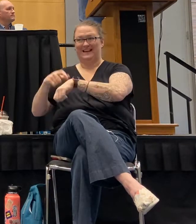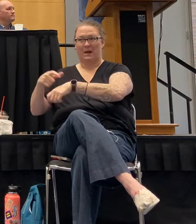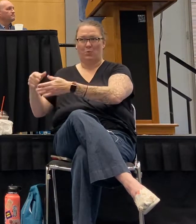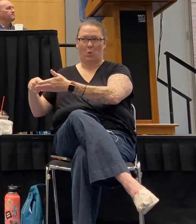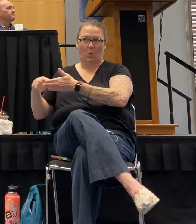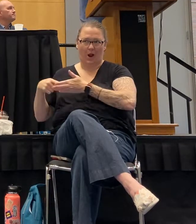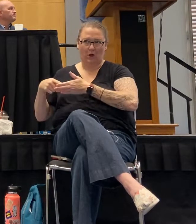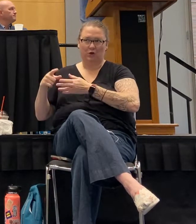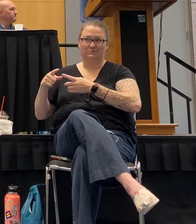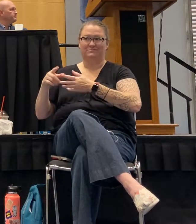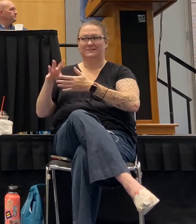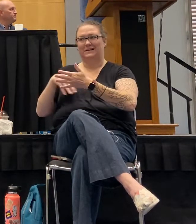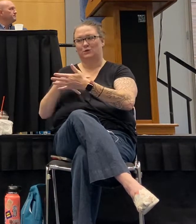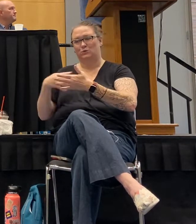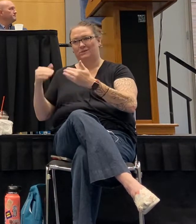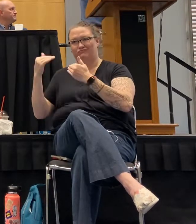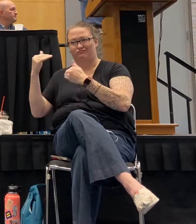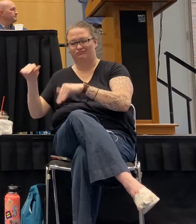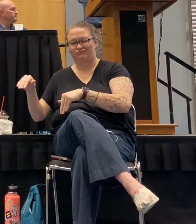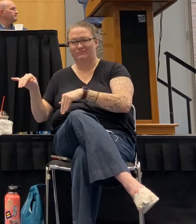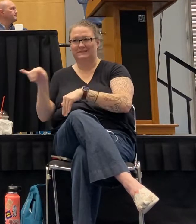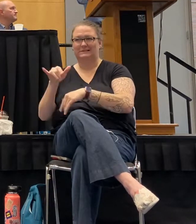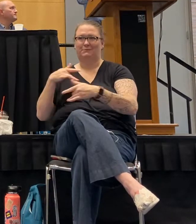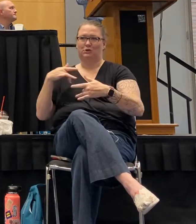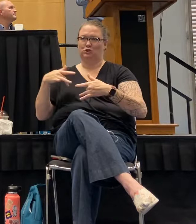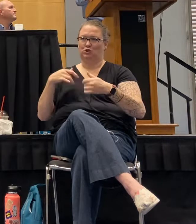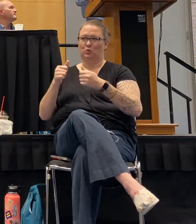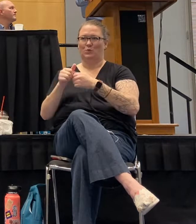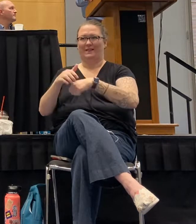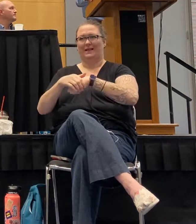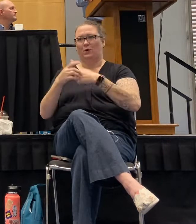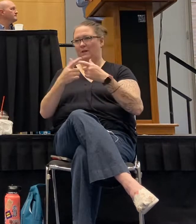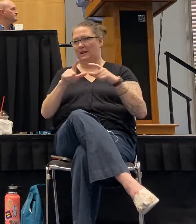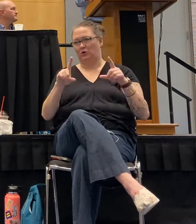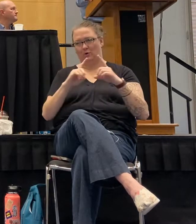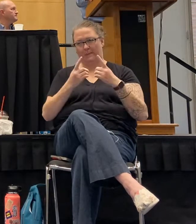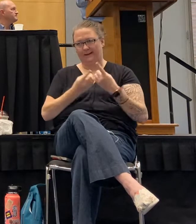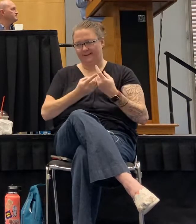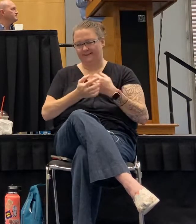complete the interviews and scheduling constraints, same concerns with the English language department.